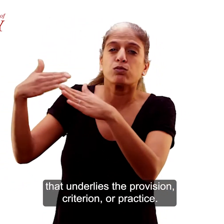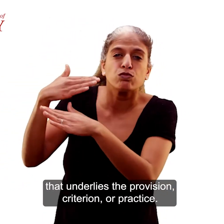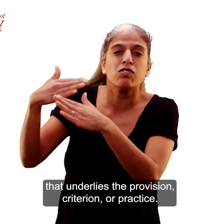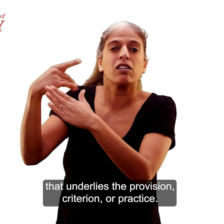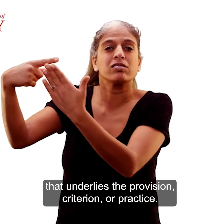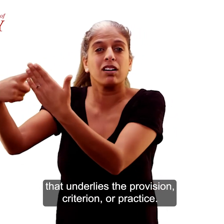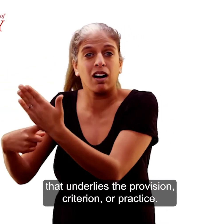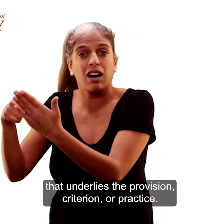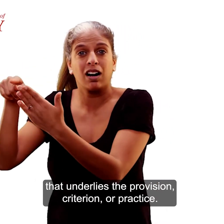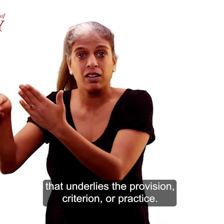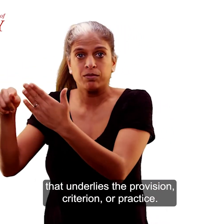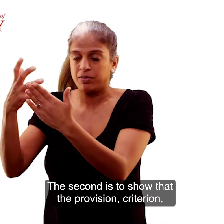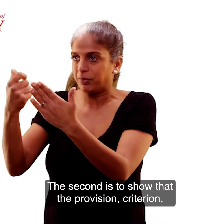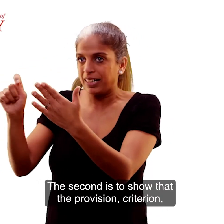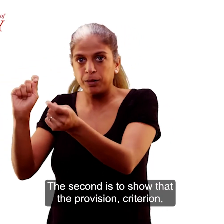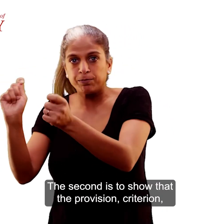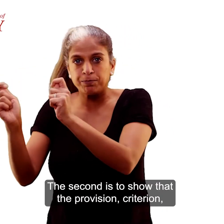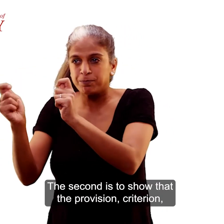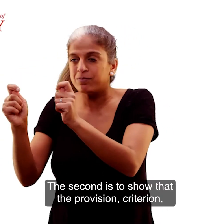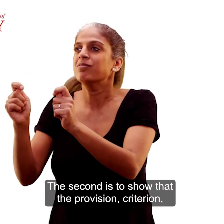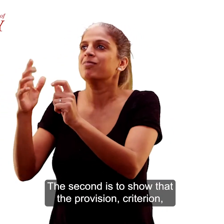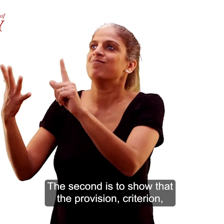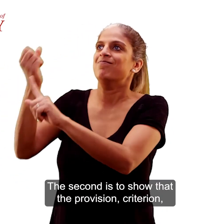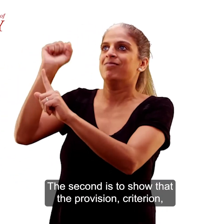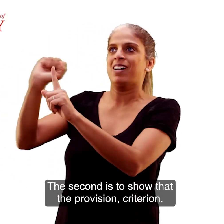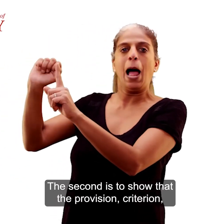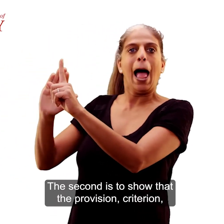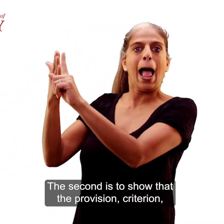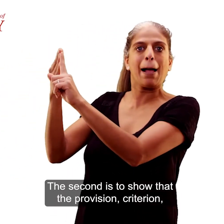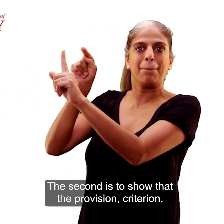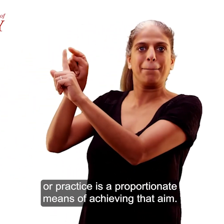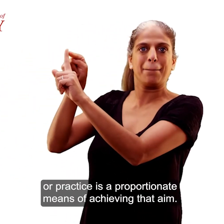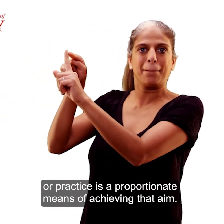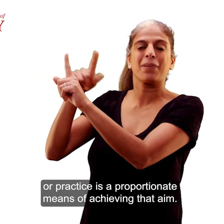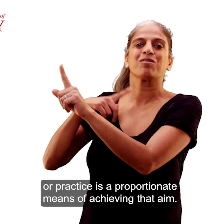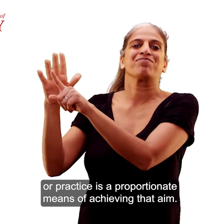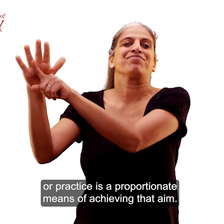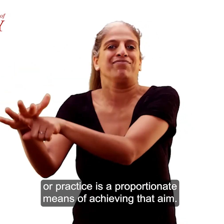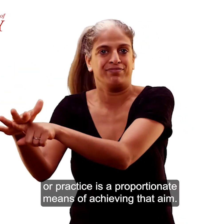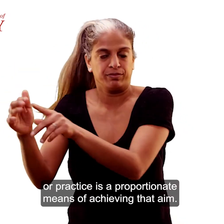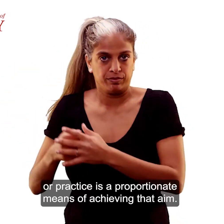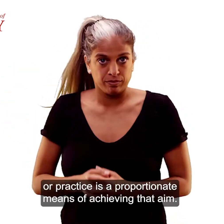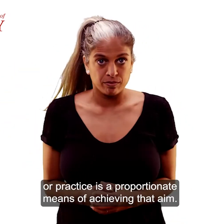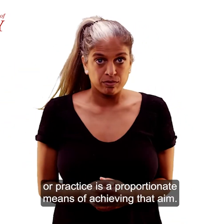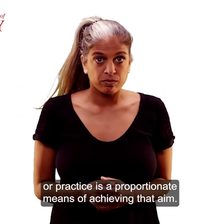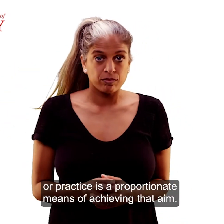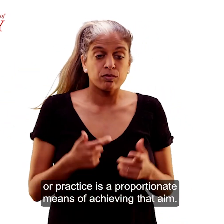or practice. The second is to show that the provision, criterion, or practice is a proportionate means of achieving